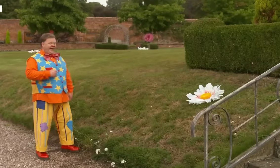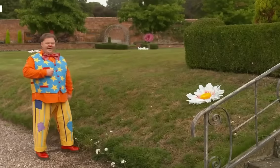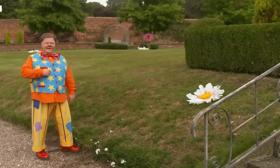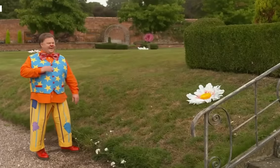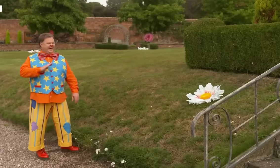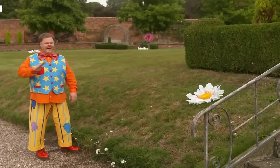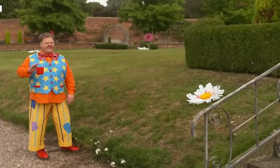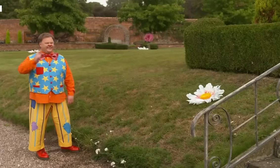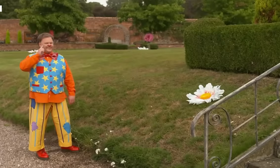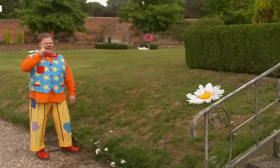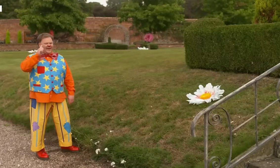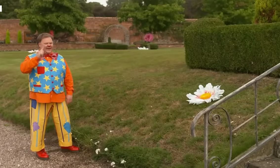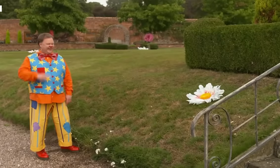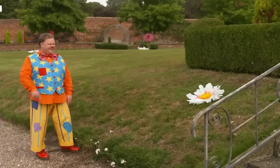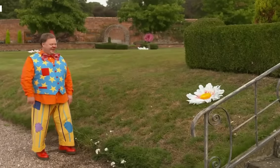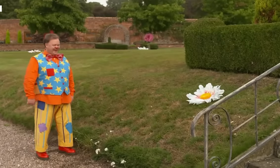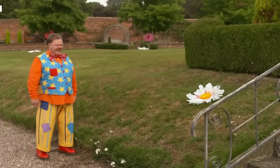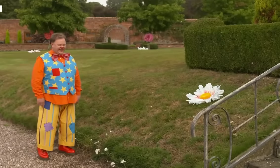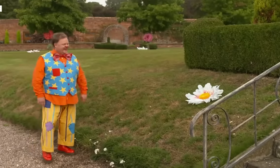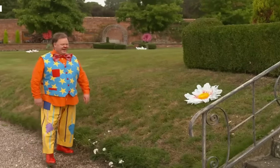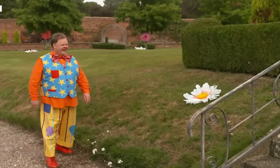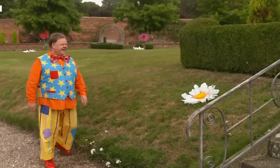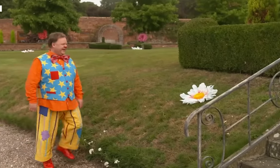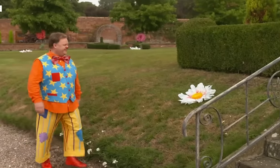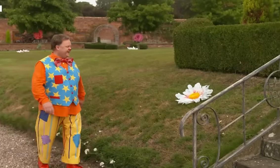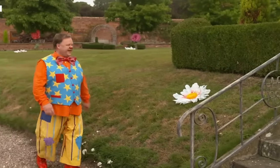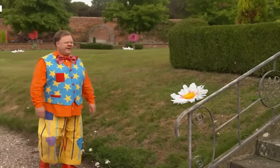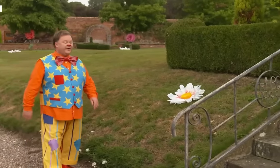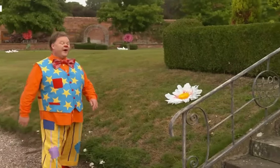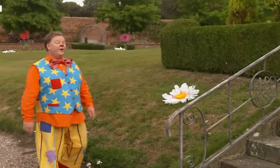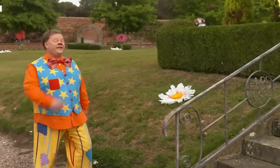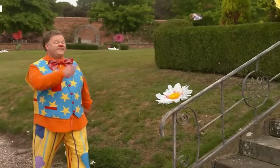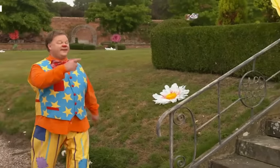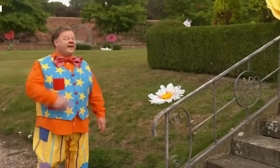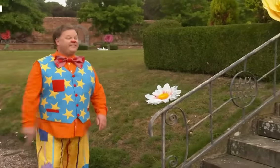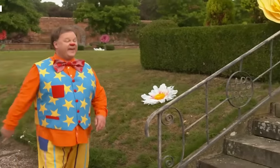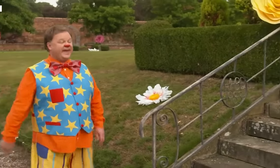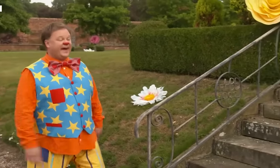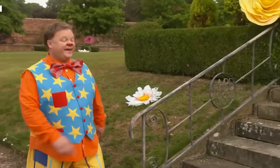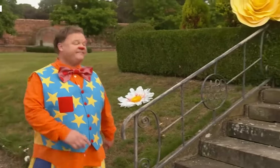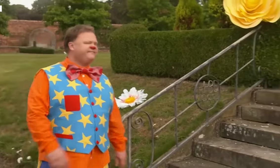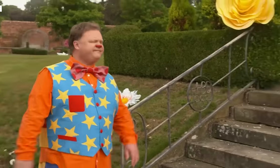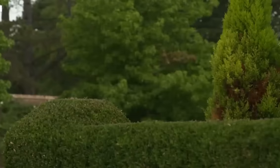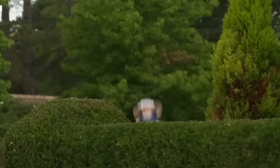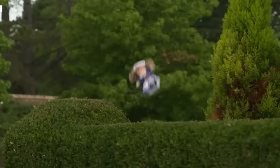I can't see anything. I don't know. Oh, let's look over here.